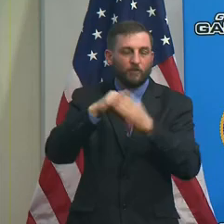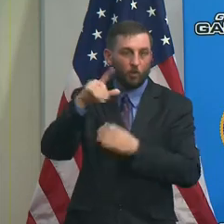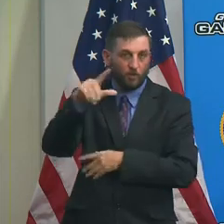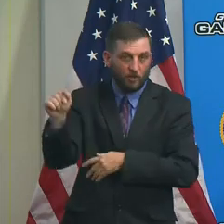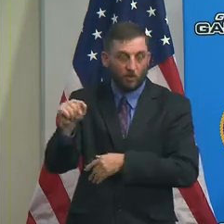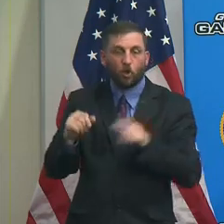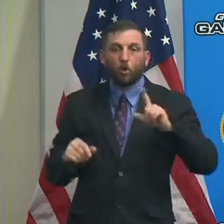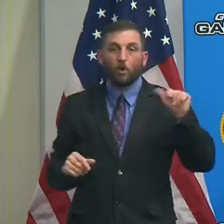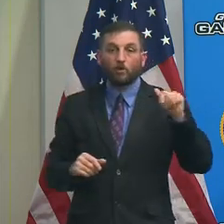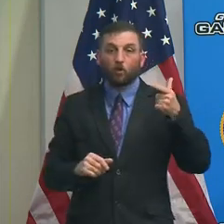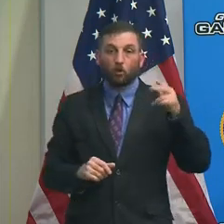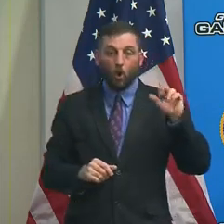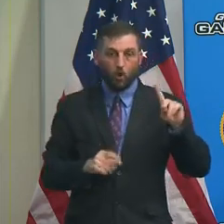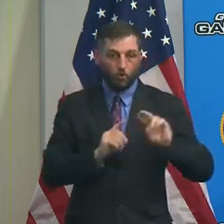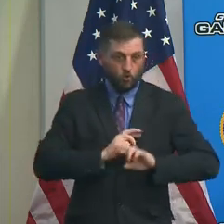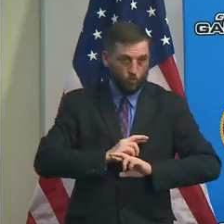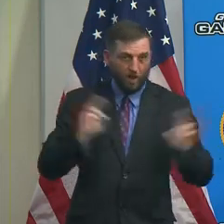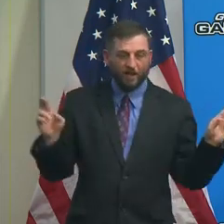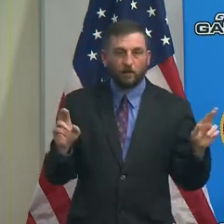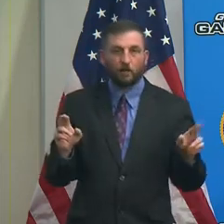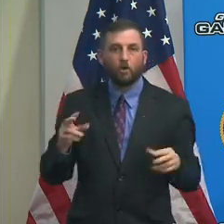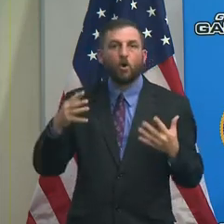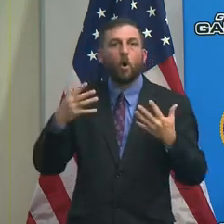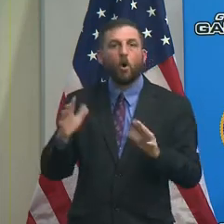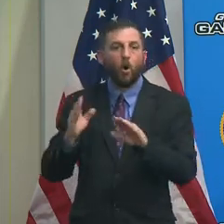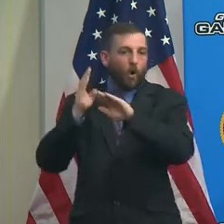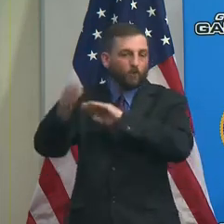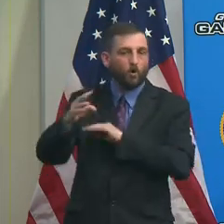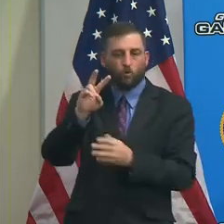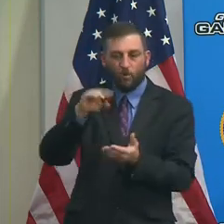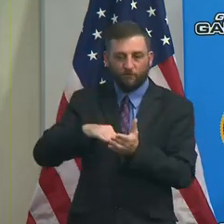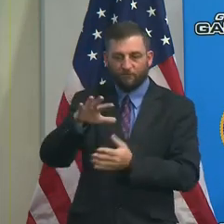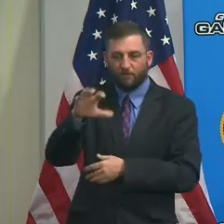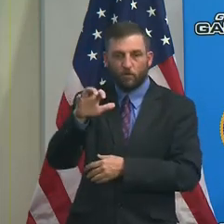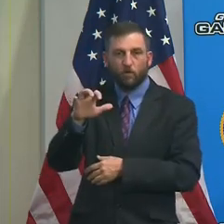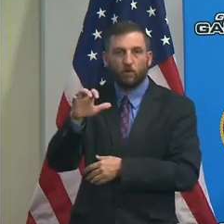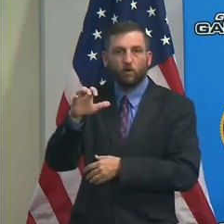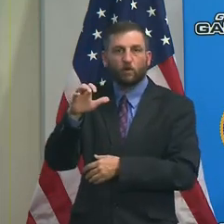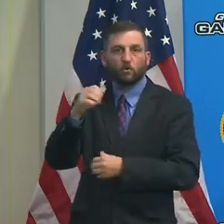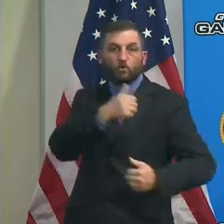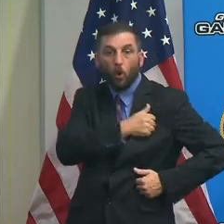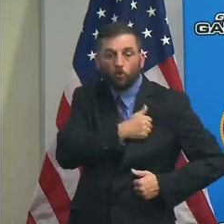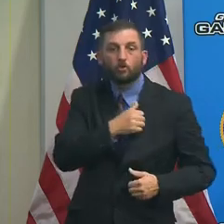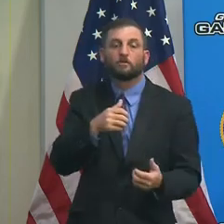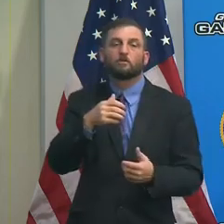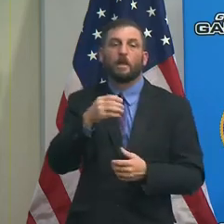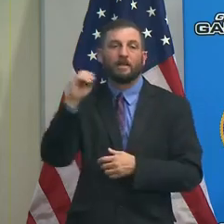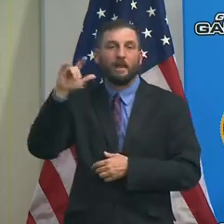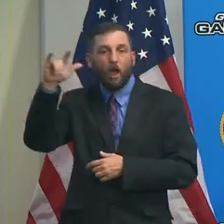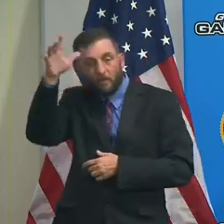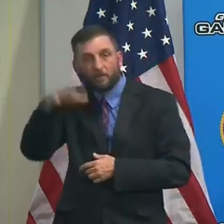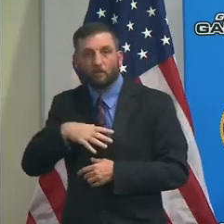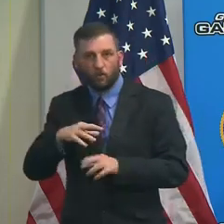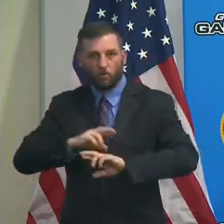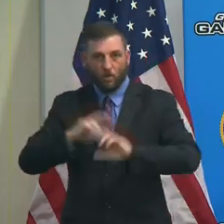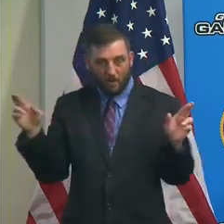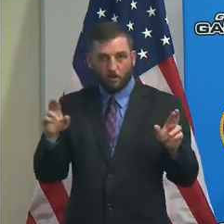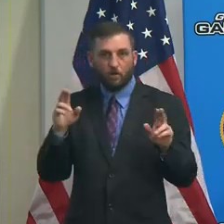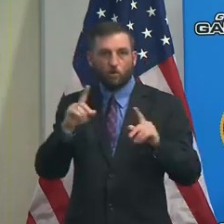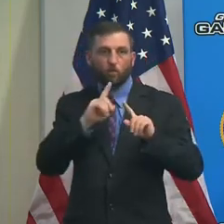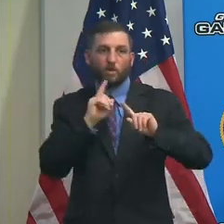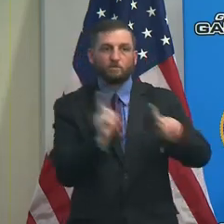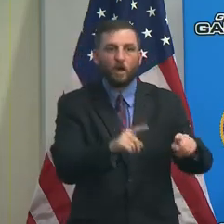Louisiana Guard is ready. As the governor said, we have over 2,500 soldiers and airmen who are in place, and we're ready to respond when called